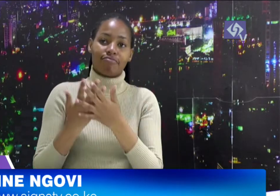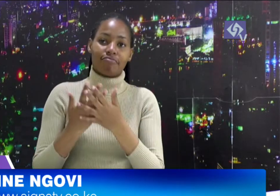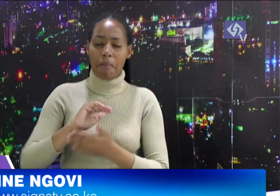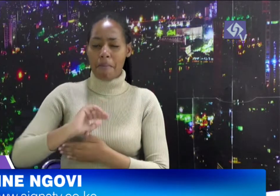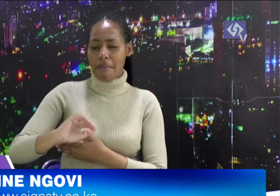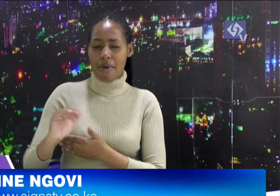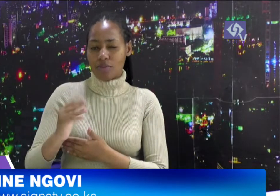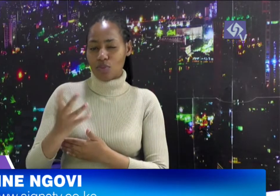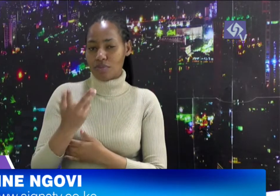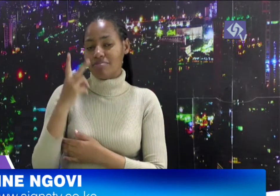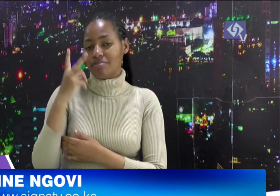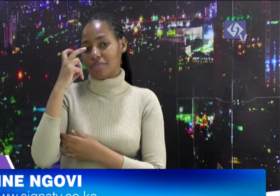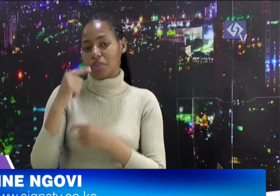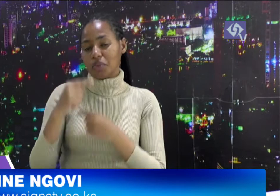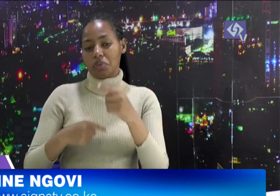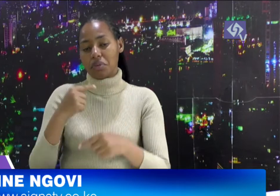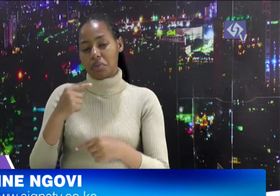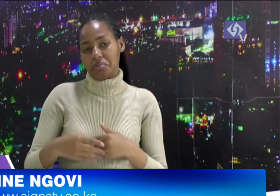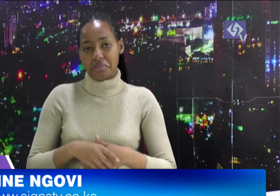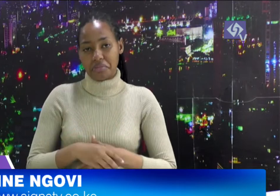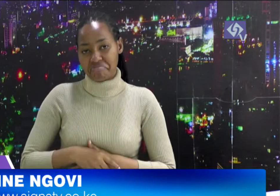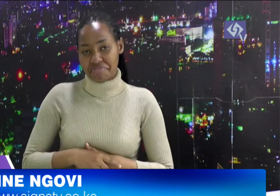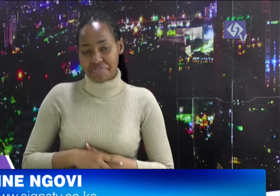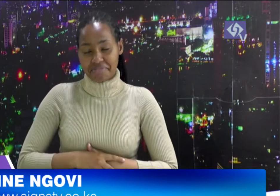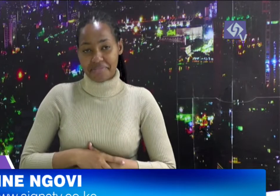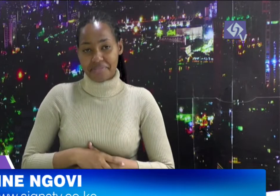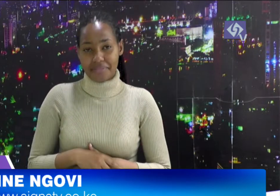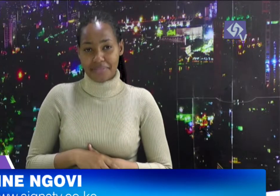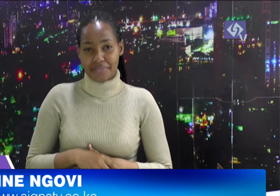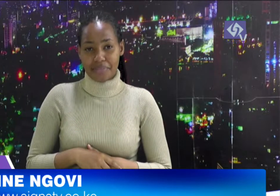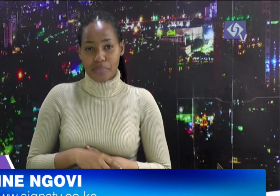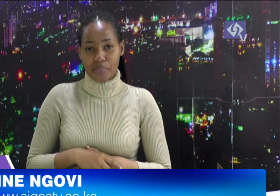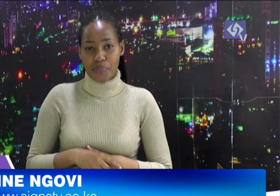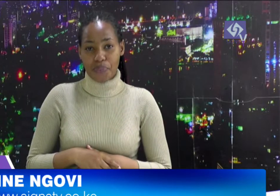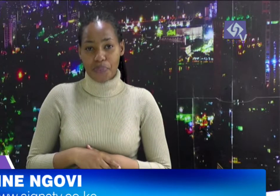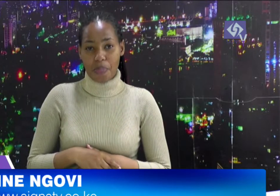information that may lead to the arrest of the remaining suspects.